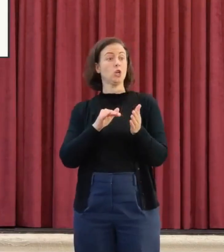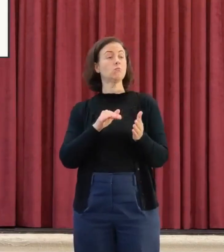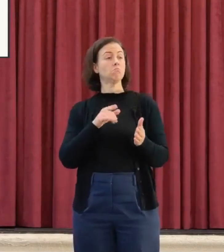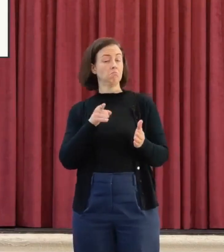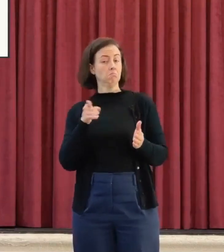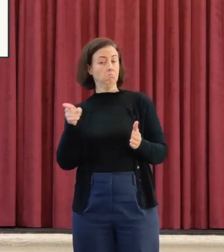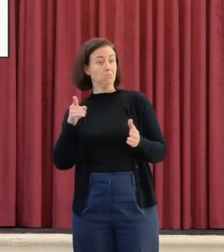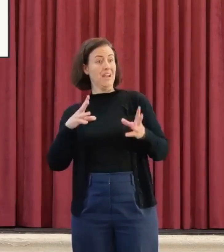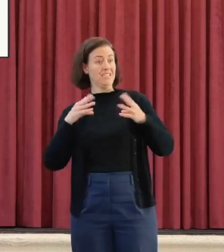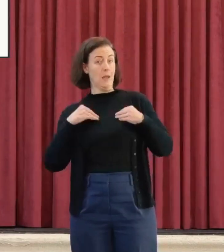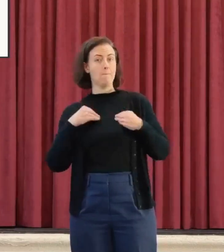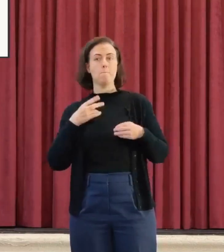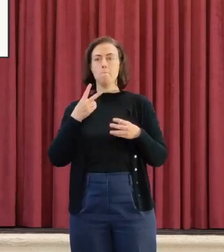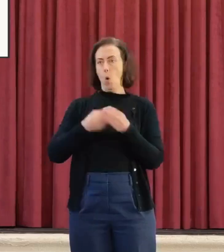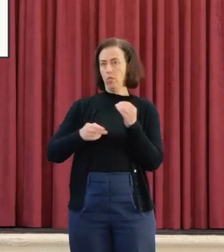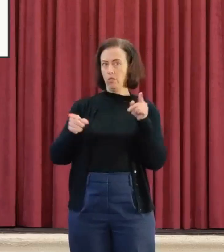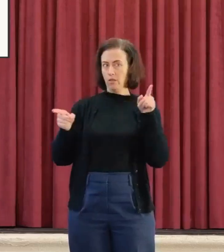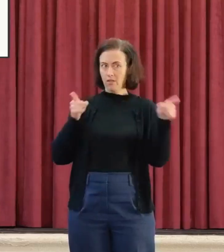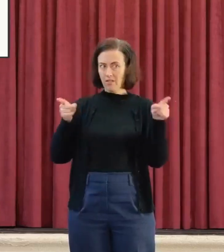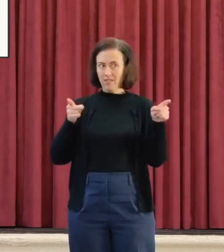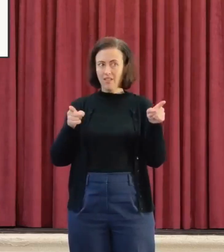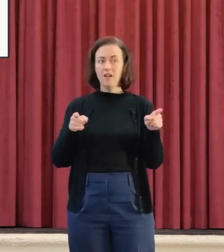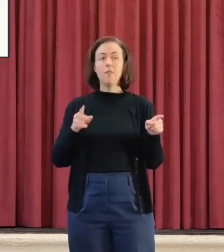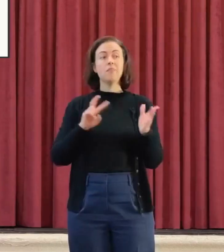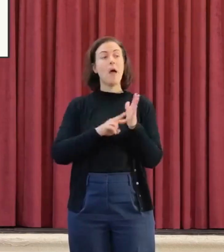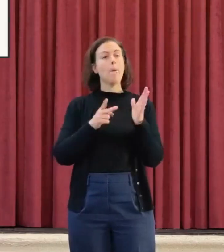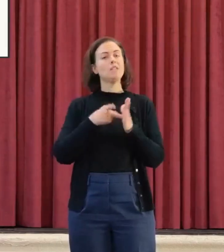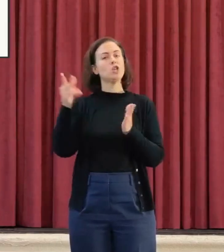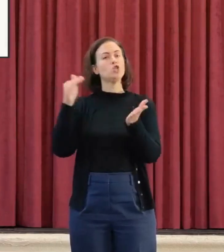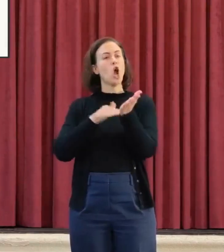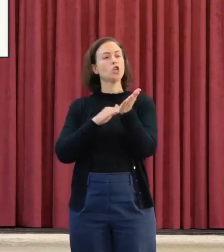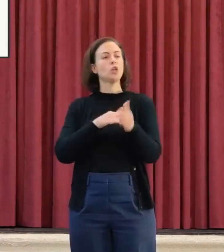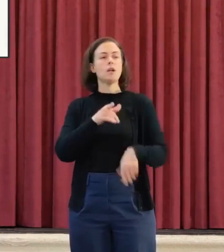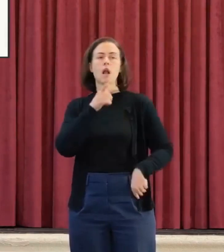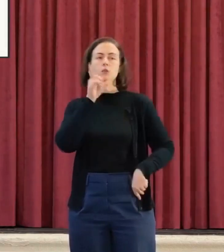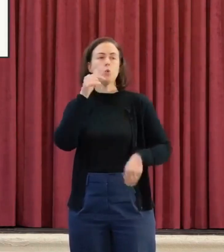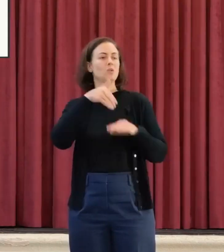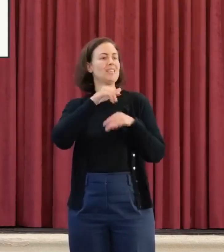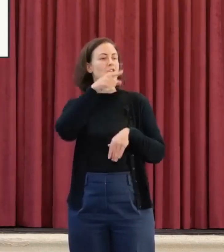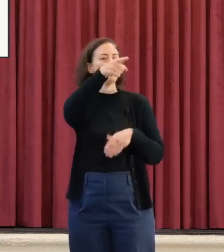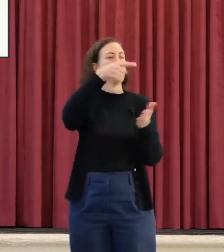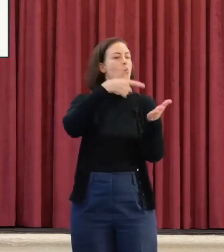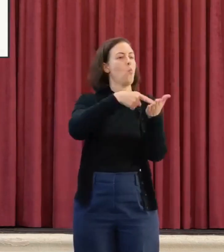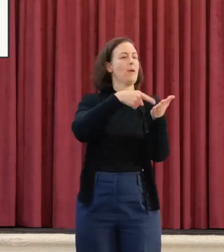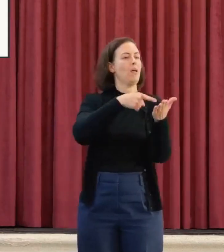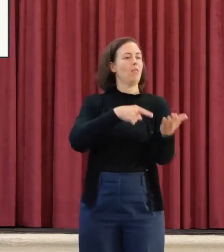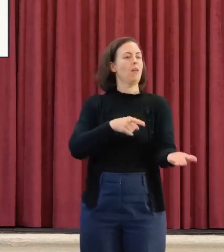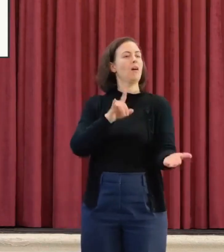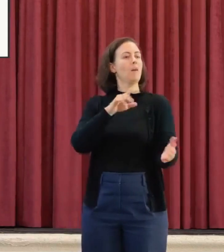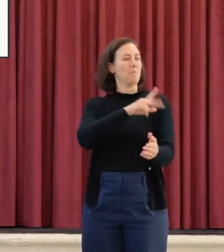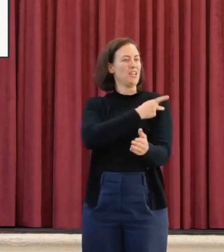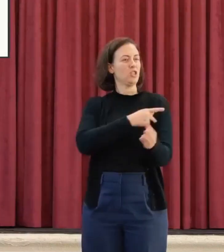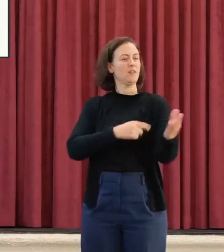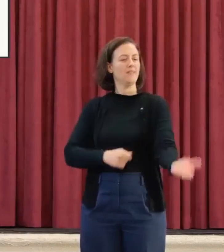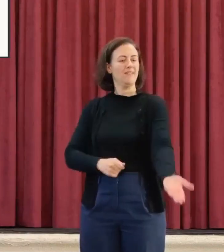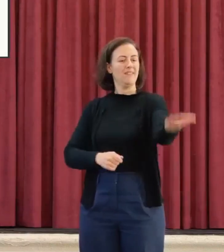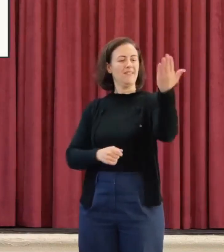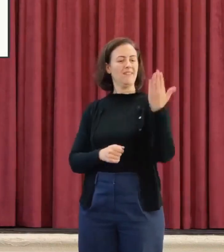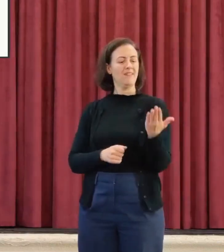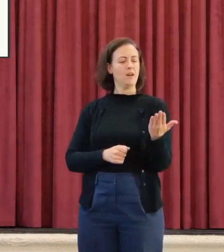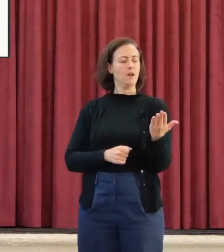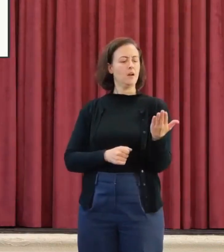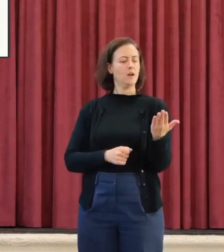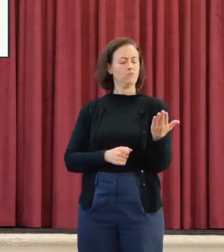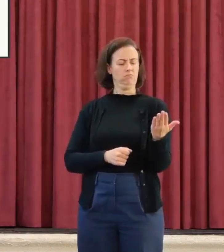You're not supposed to pay that bill too, but I hear some people, they still pay the bill because they want to keep the doctor, but